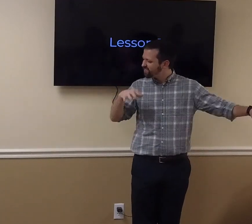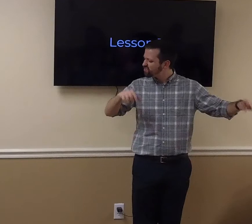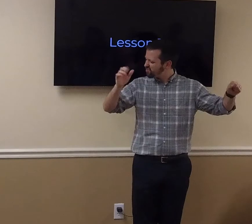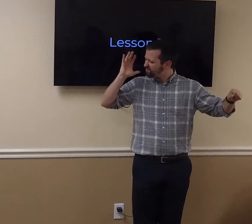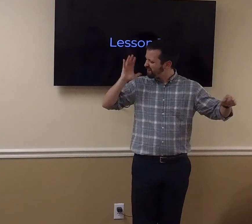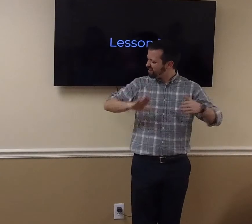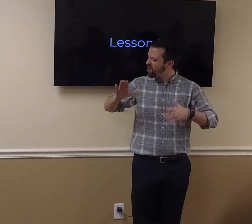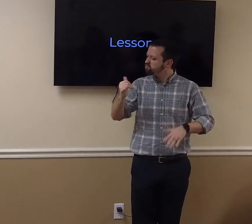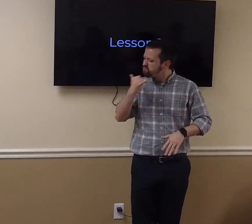Oh.